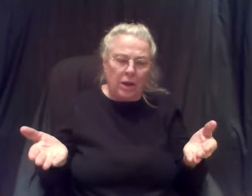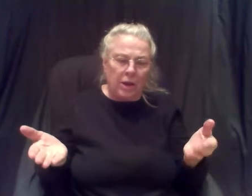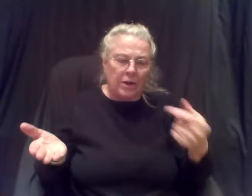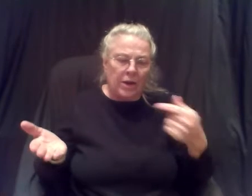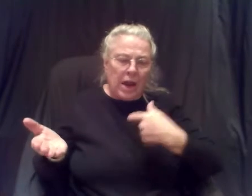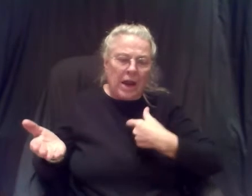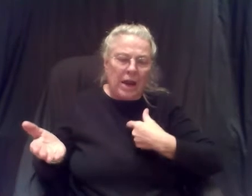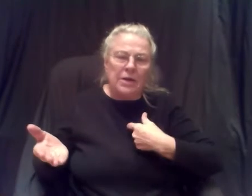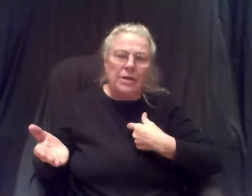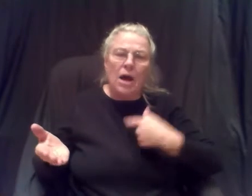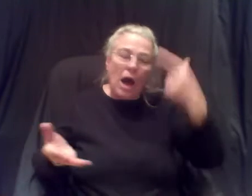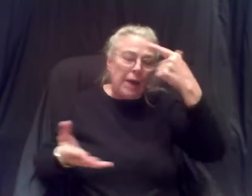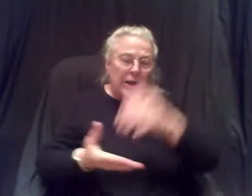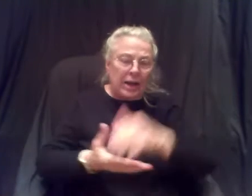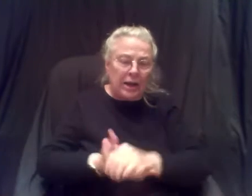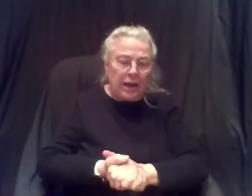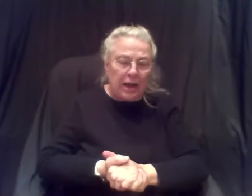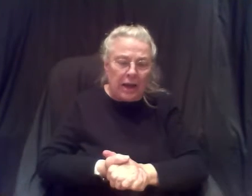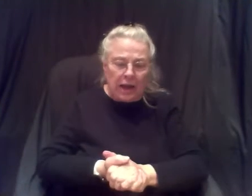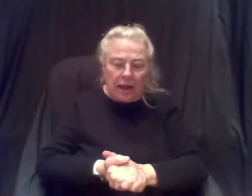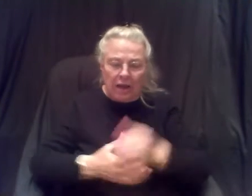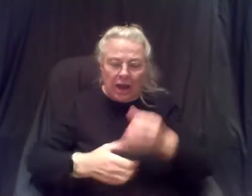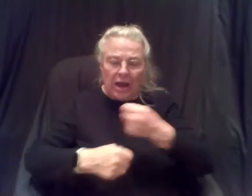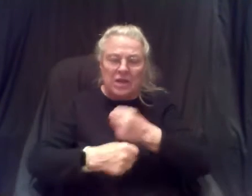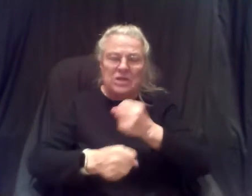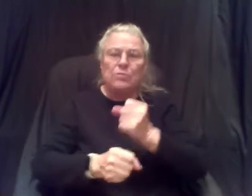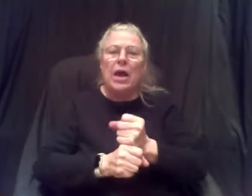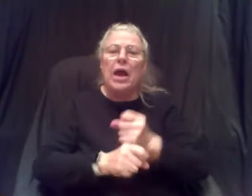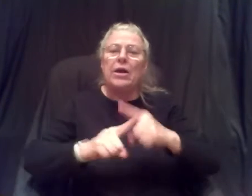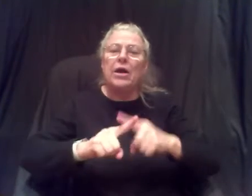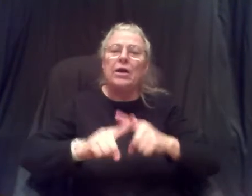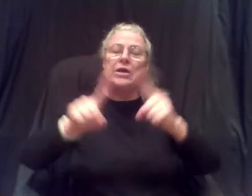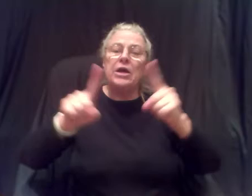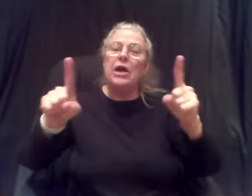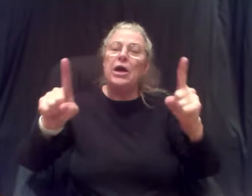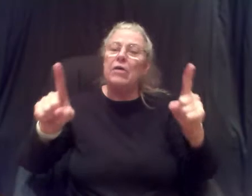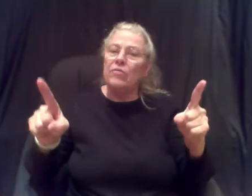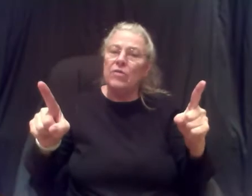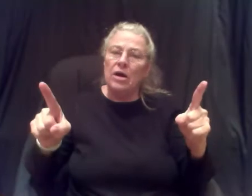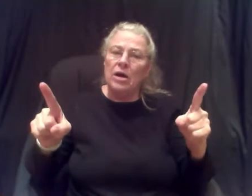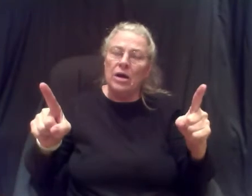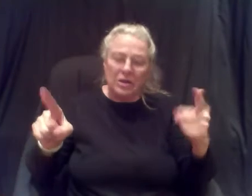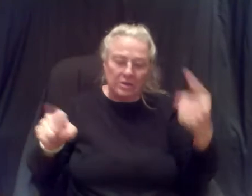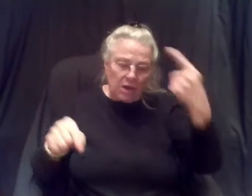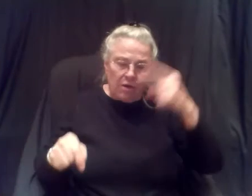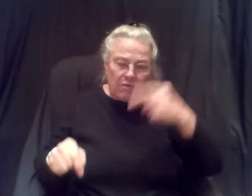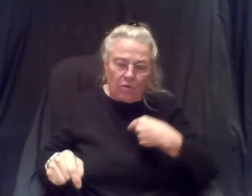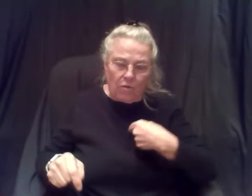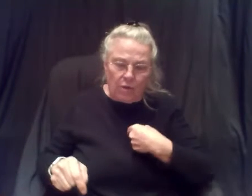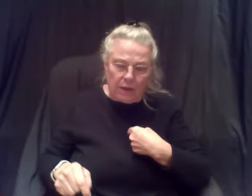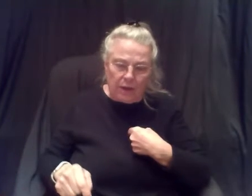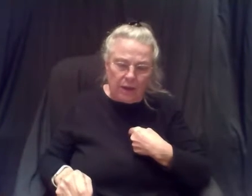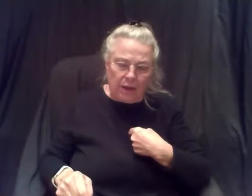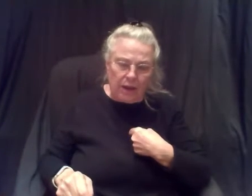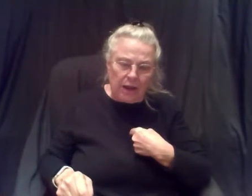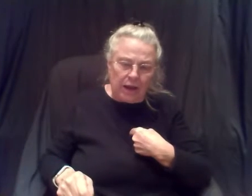open, and I believe he's made a difference for